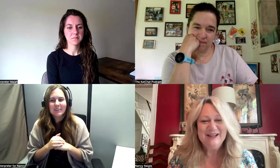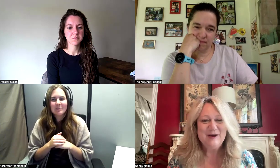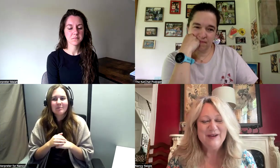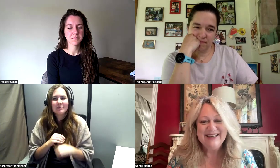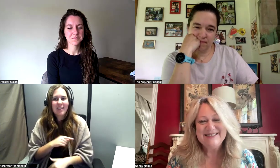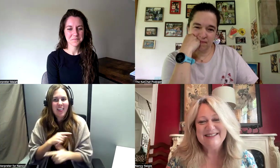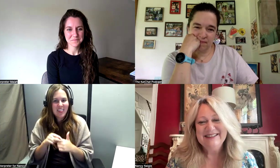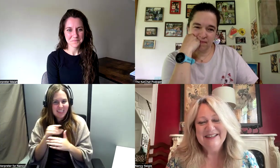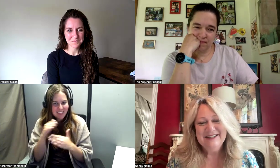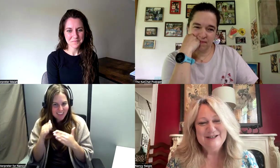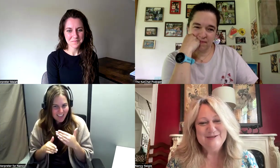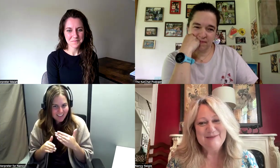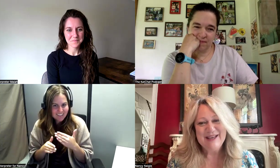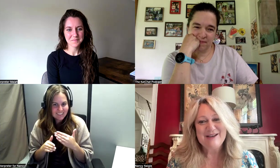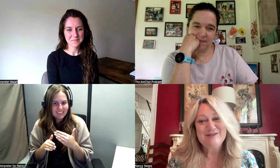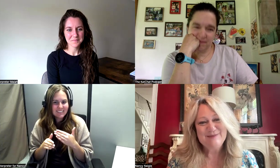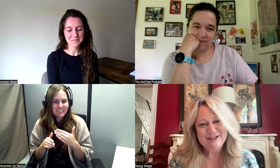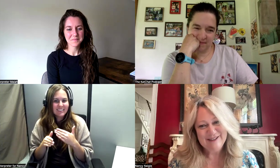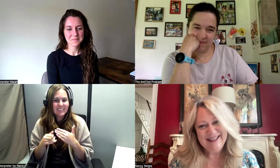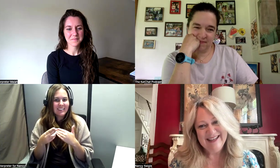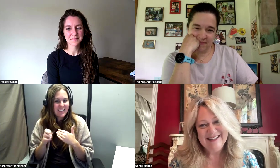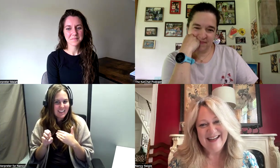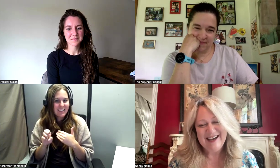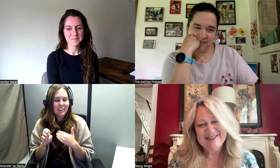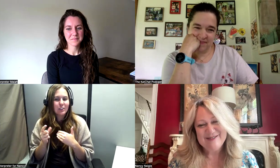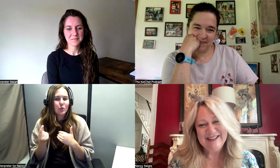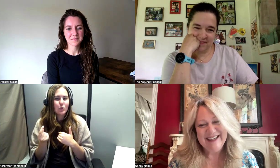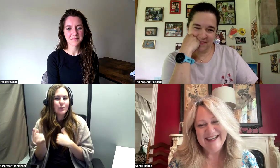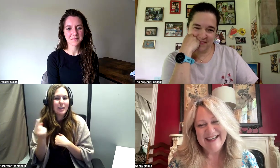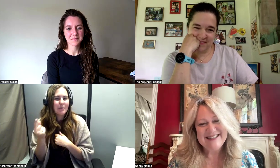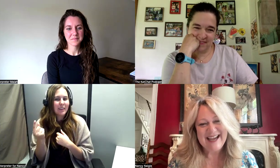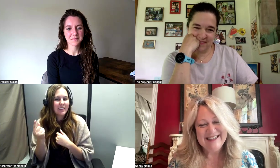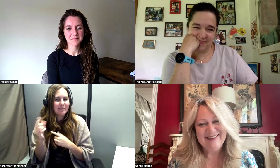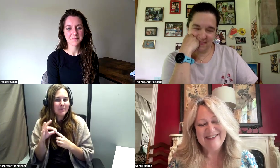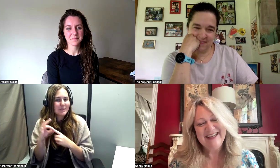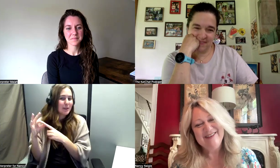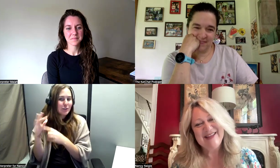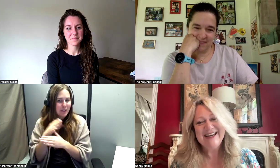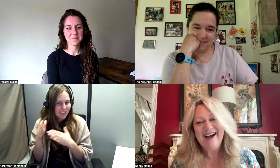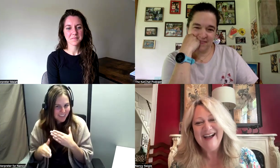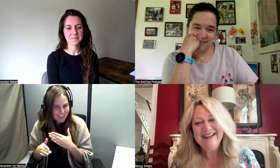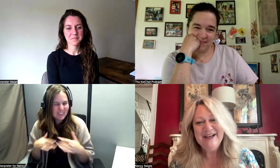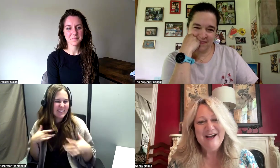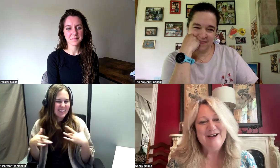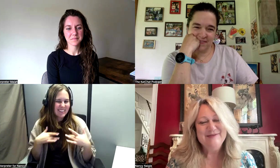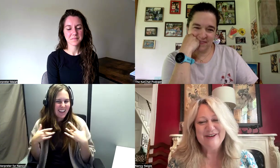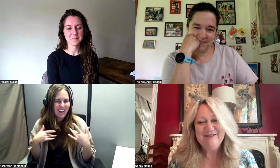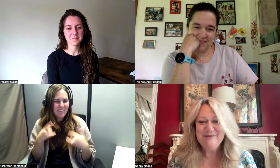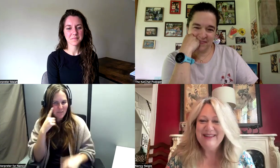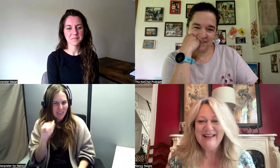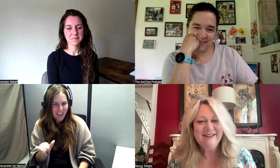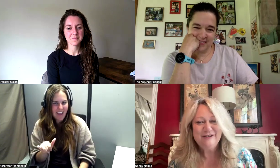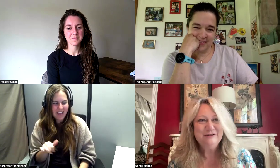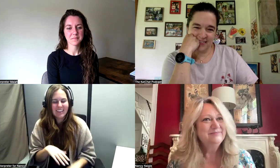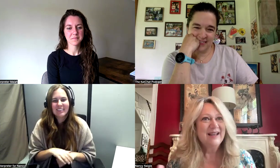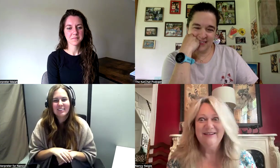end, he gets to do something extra special at the end, and I was really excited to be able to give him that nod, for giving